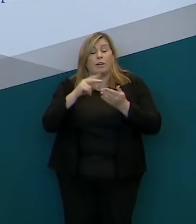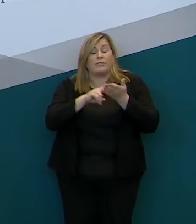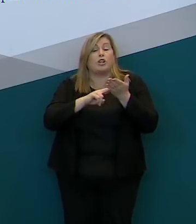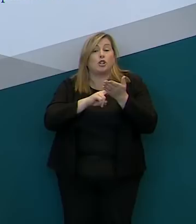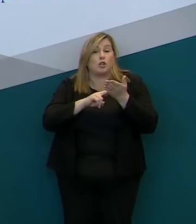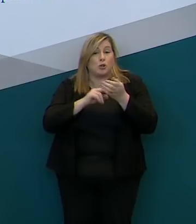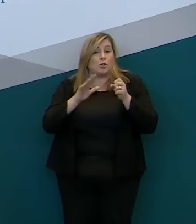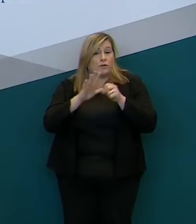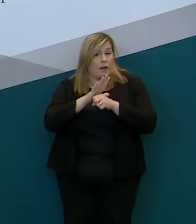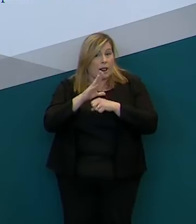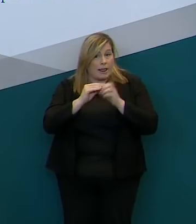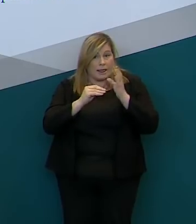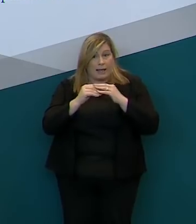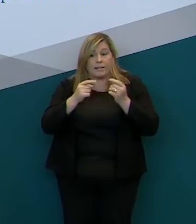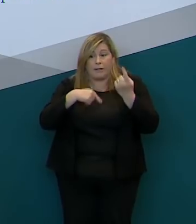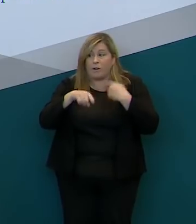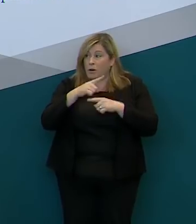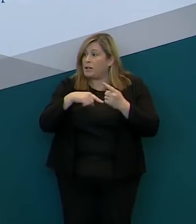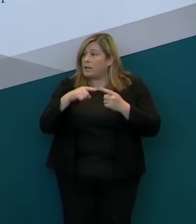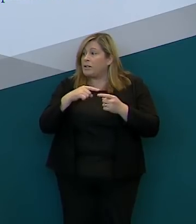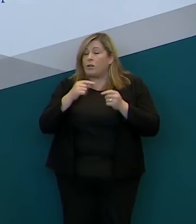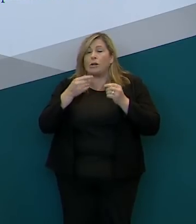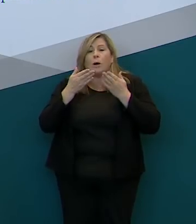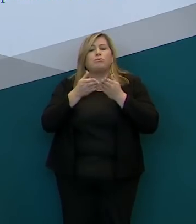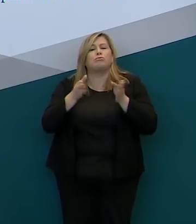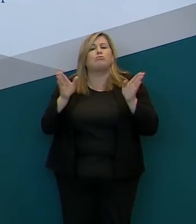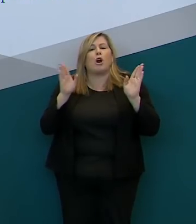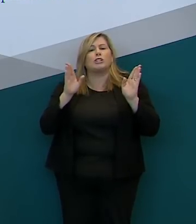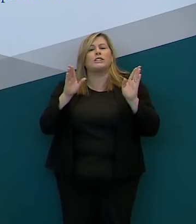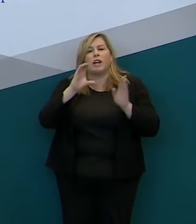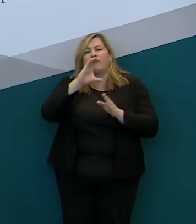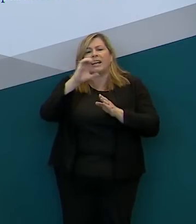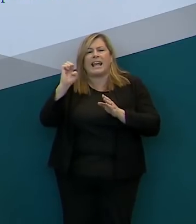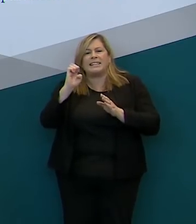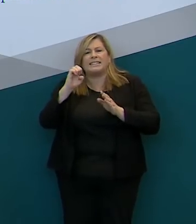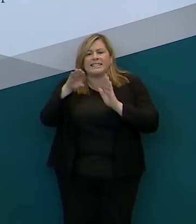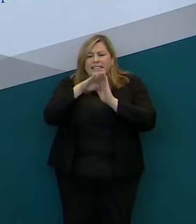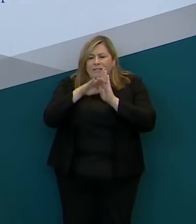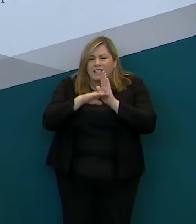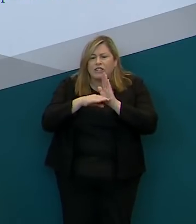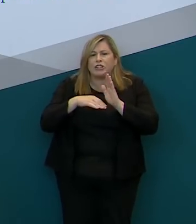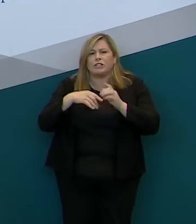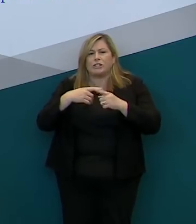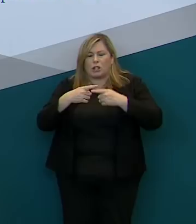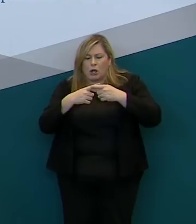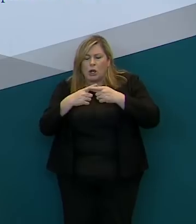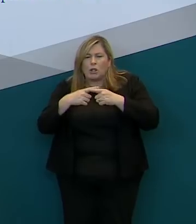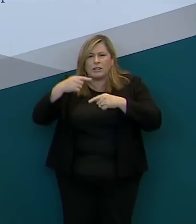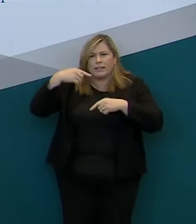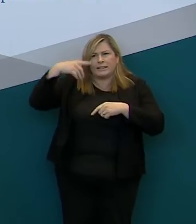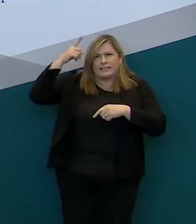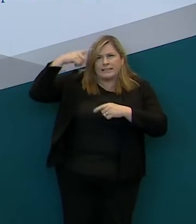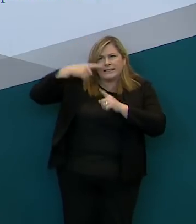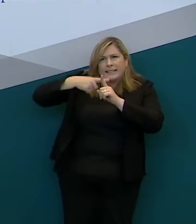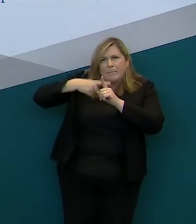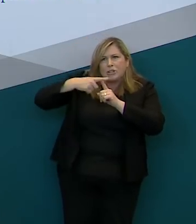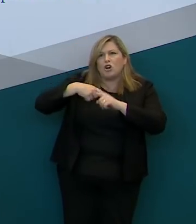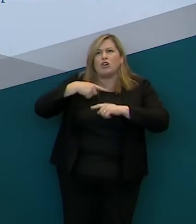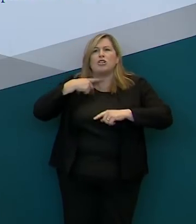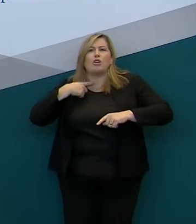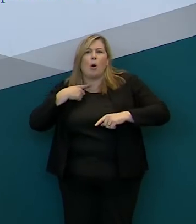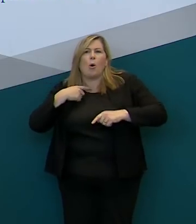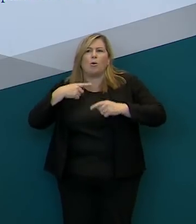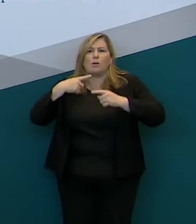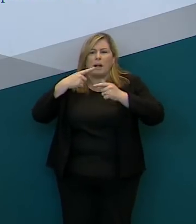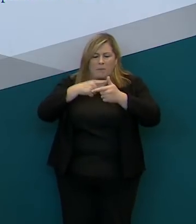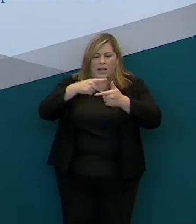for us, I suppose, in the past week, is that the broadening of the case definition hasn't swamped the system as has happened in the past. So we've still plenty of spare capacity. Probably gives us a